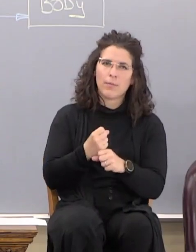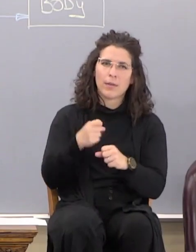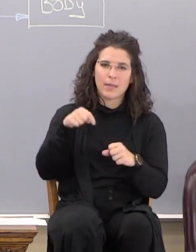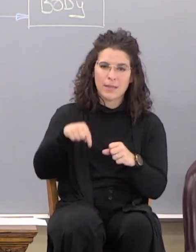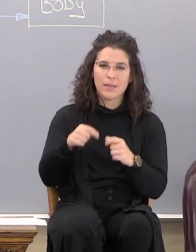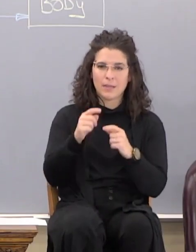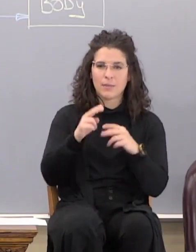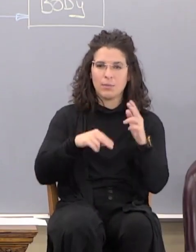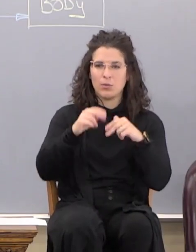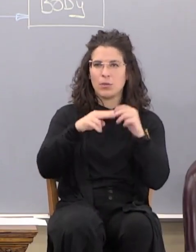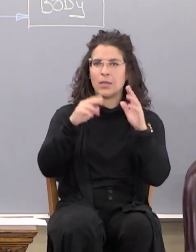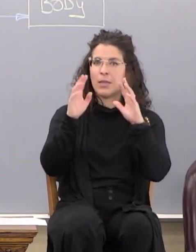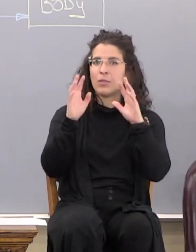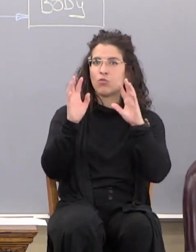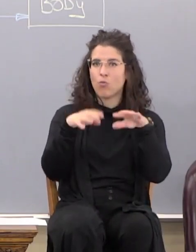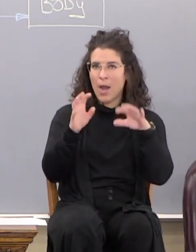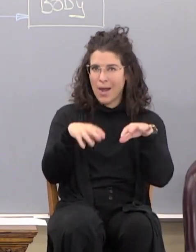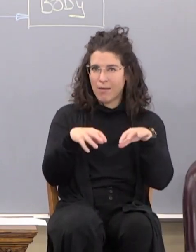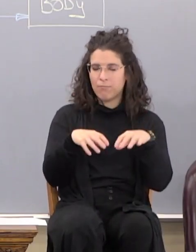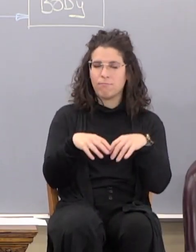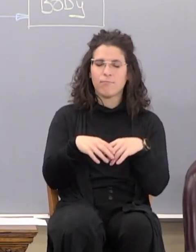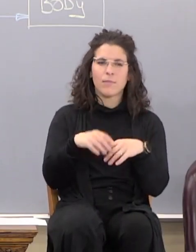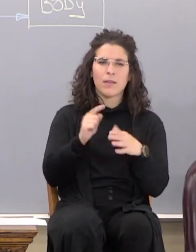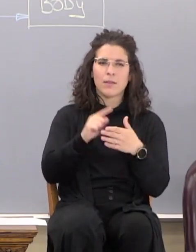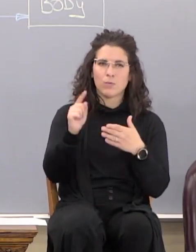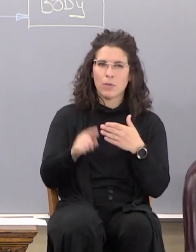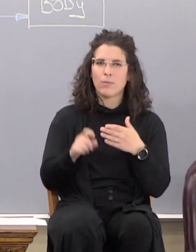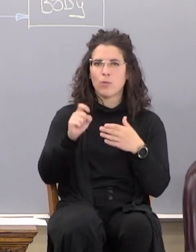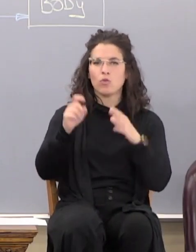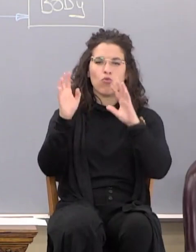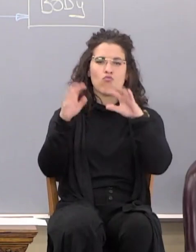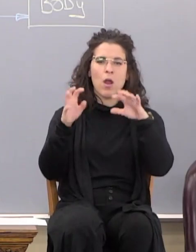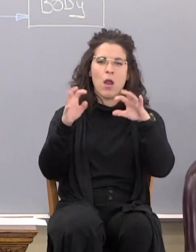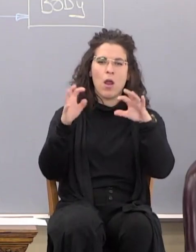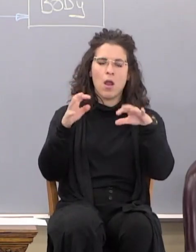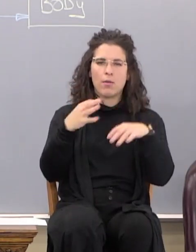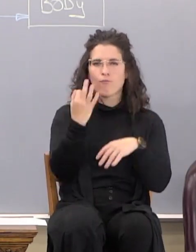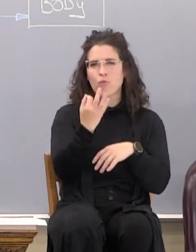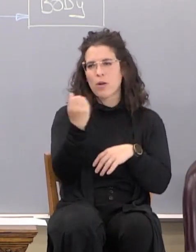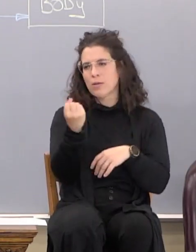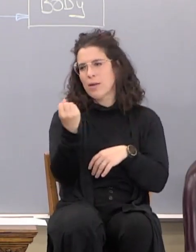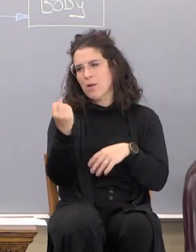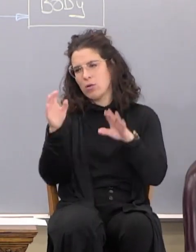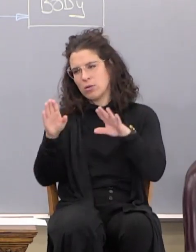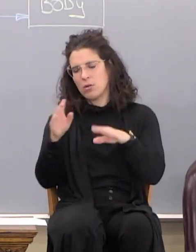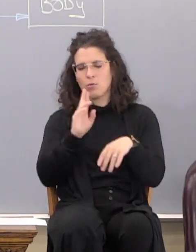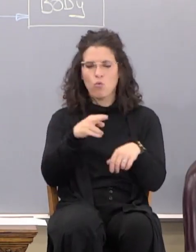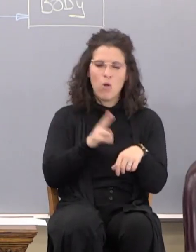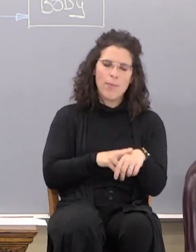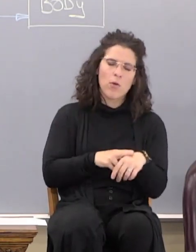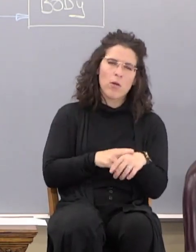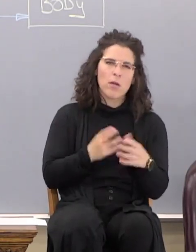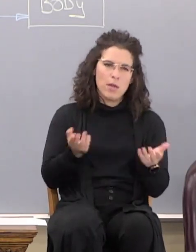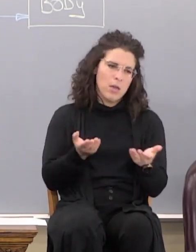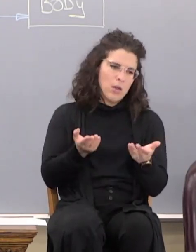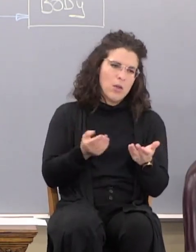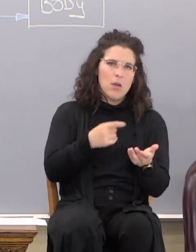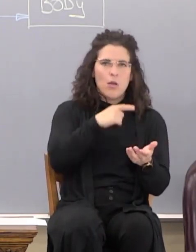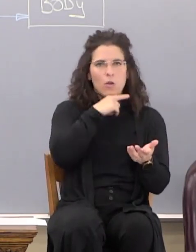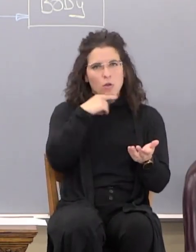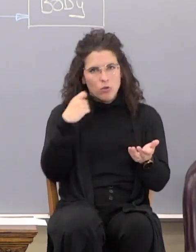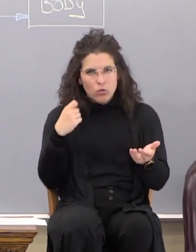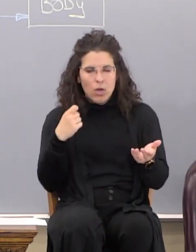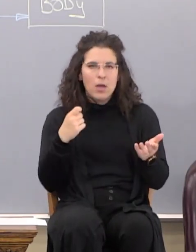rained. This coming weekend is supposed to rain all weekend. So it's sort of like normal. Here we are, dry